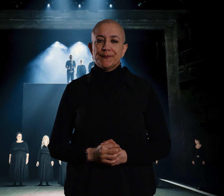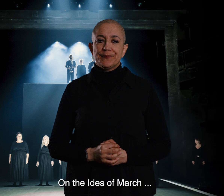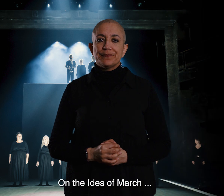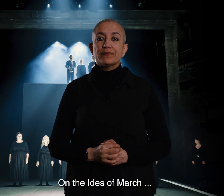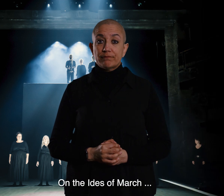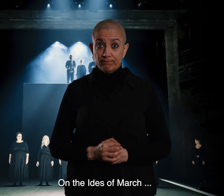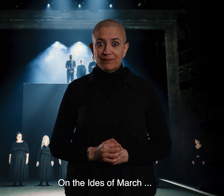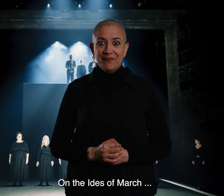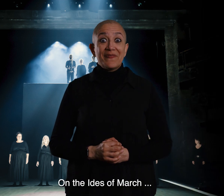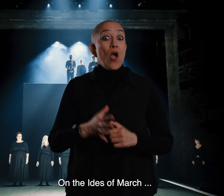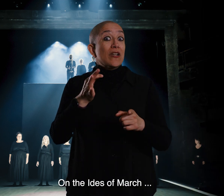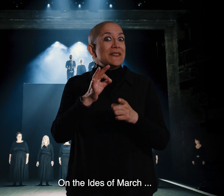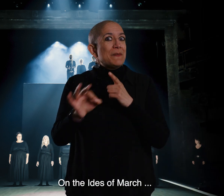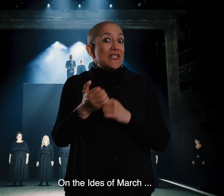On the Ides of March,